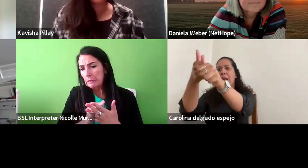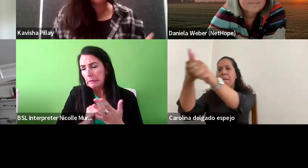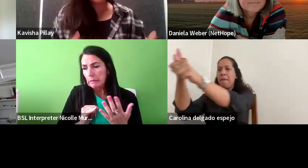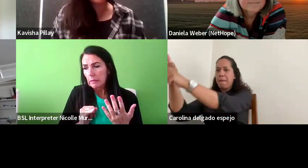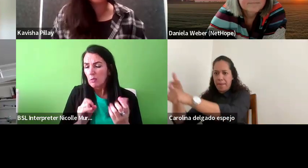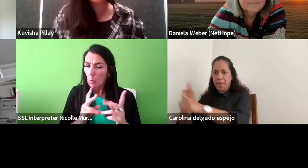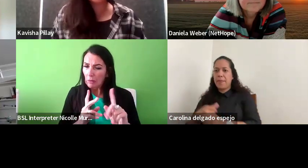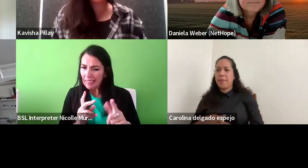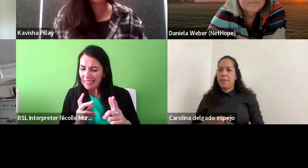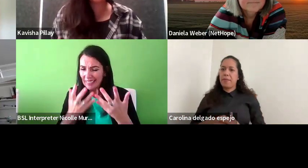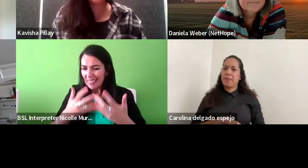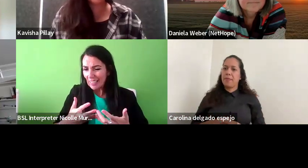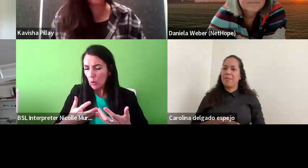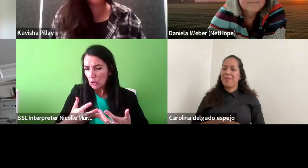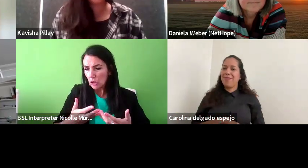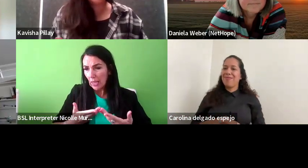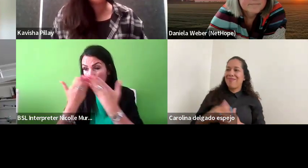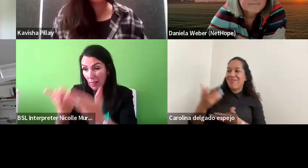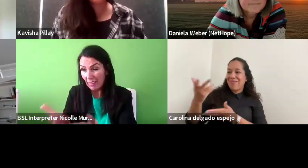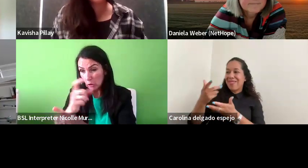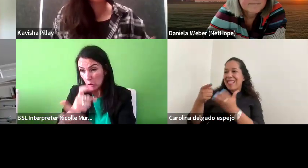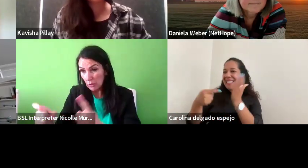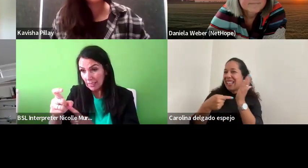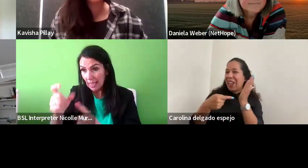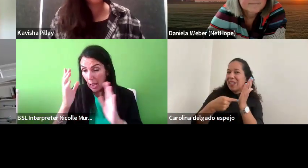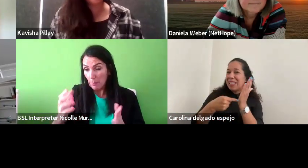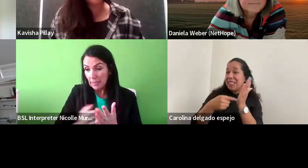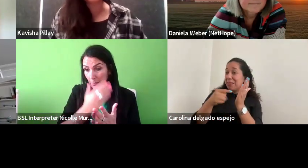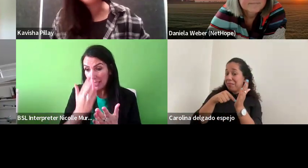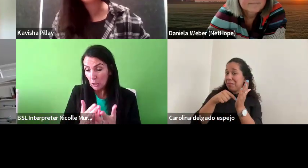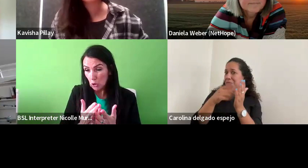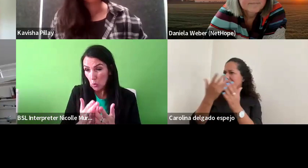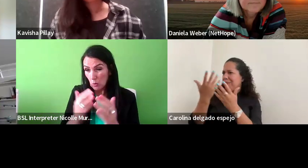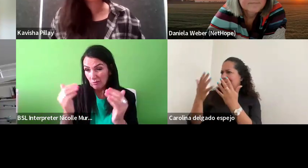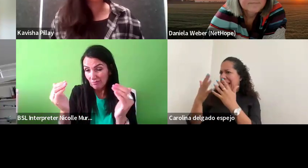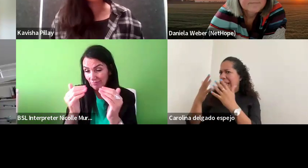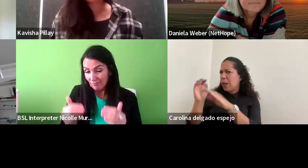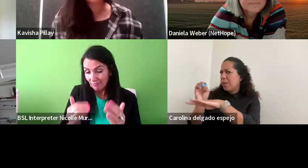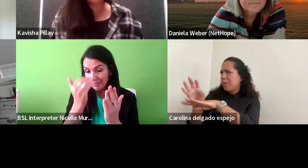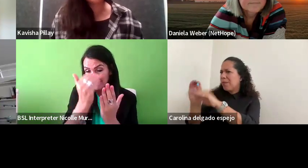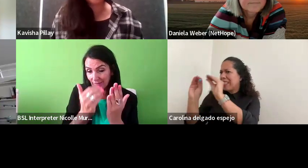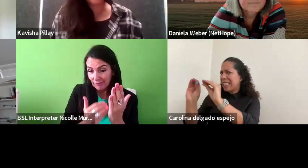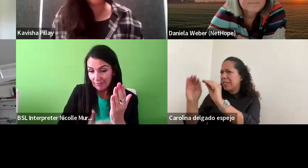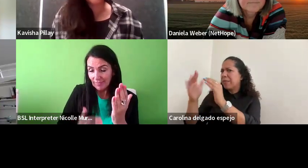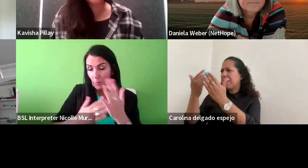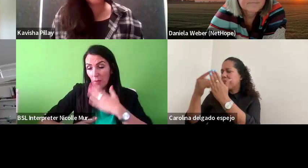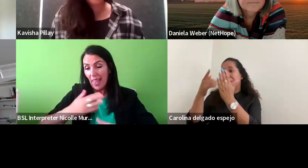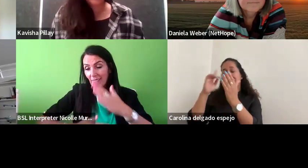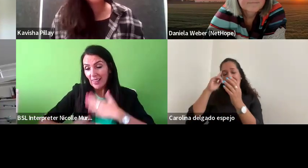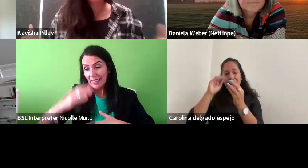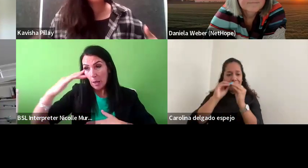to say, okay, this technology that I'm going to put out, I have to make sure that it is compliant, at least with some basic ethics and